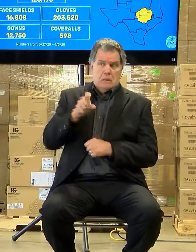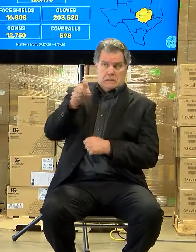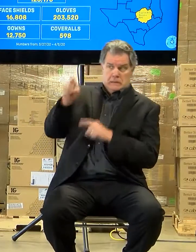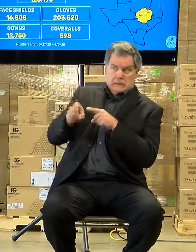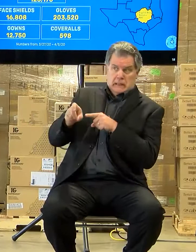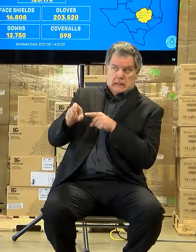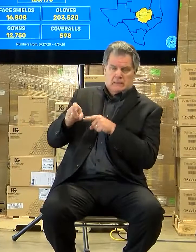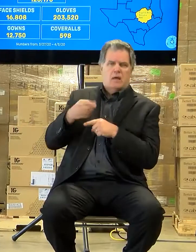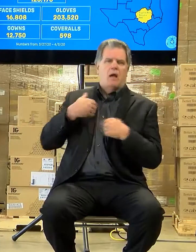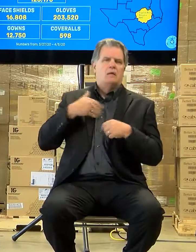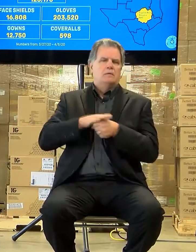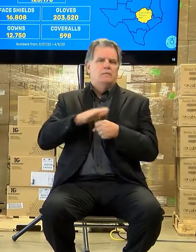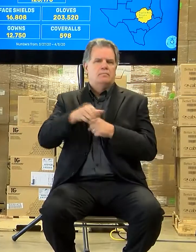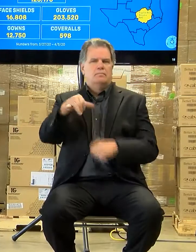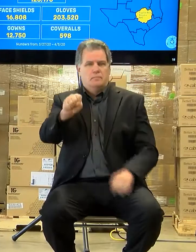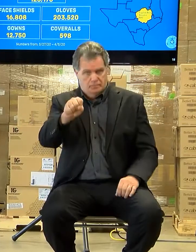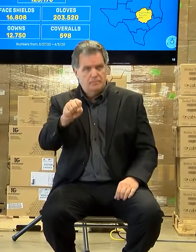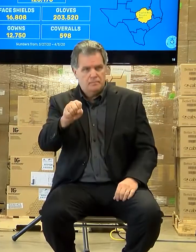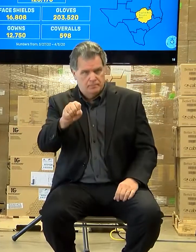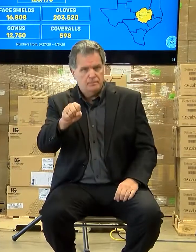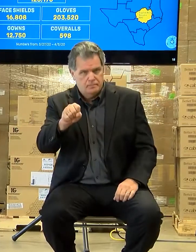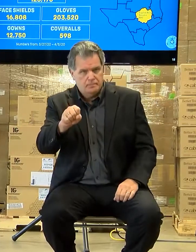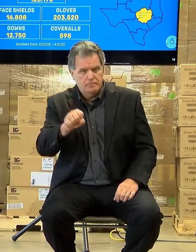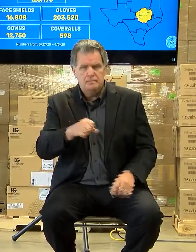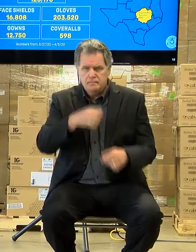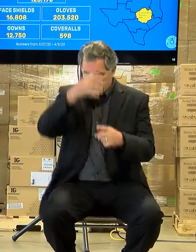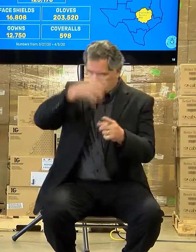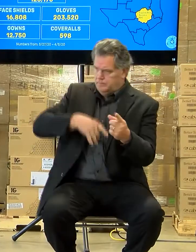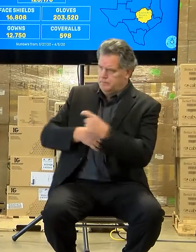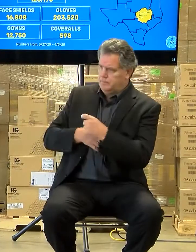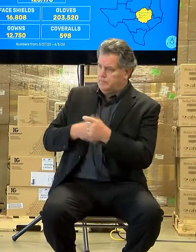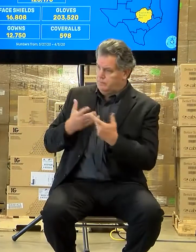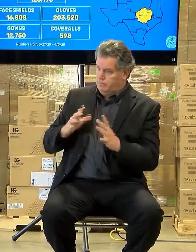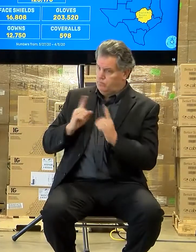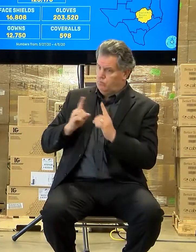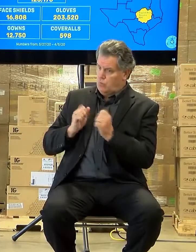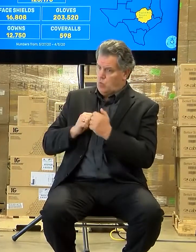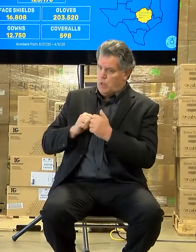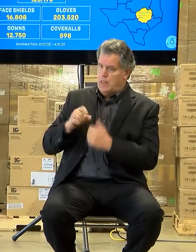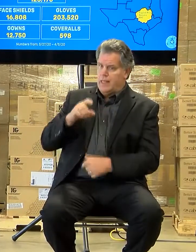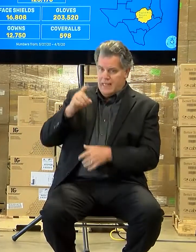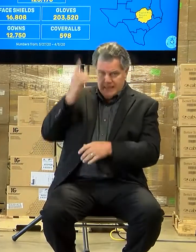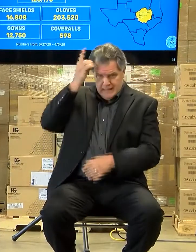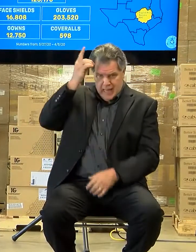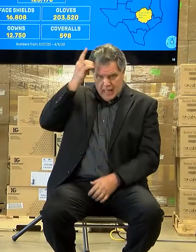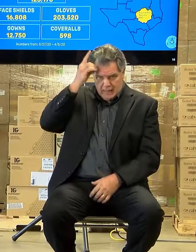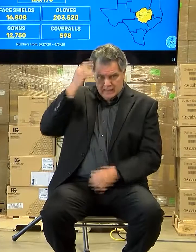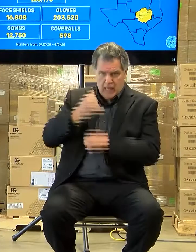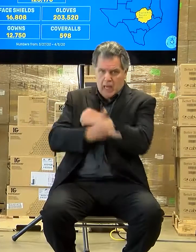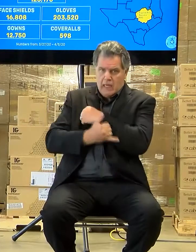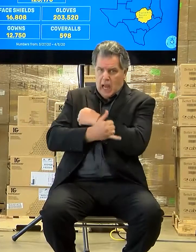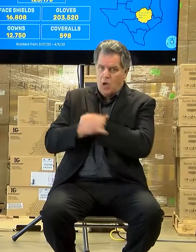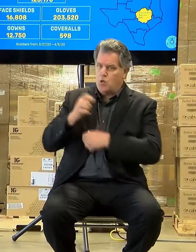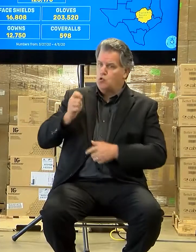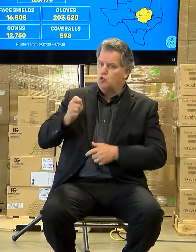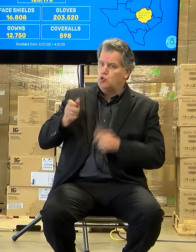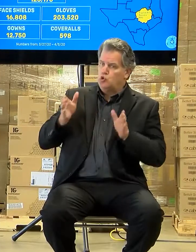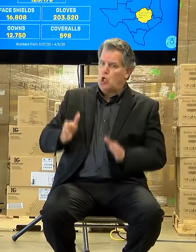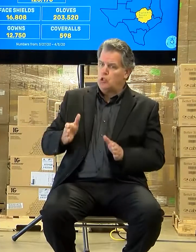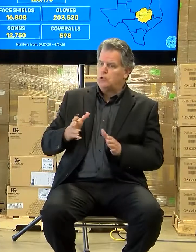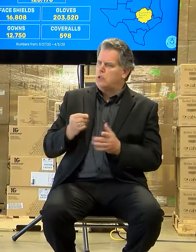supplied. Governor, have you talked to the Dallas County judge at all today, and if so, how have